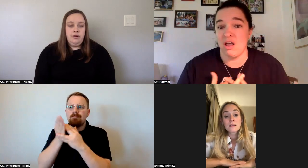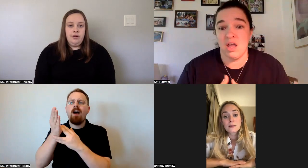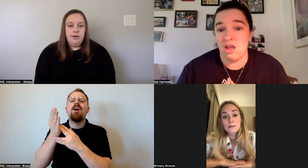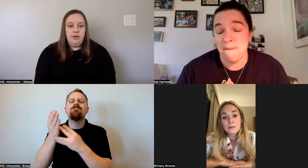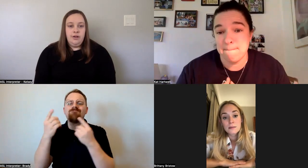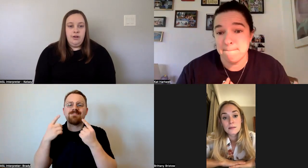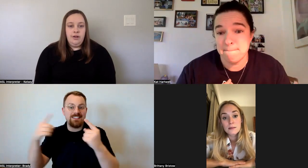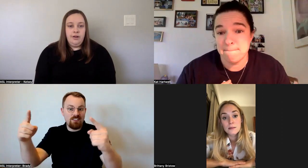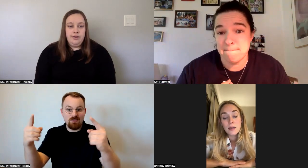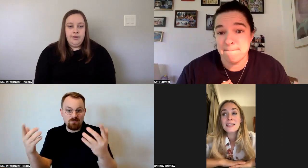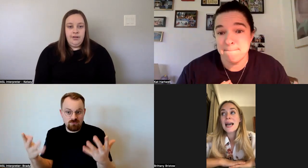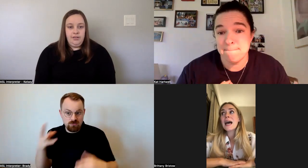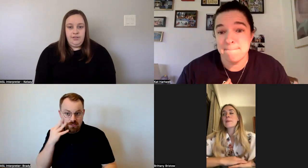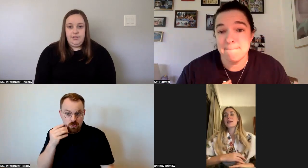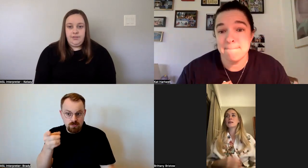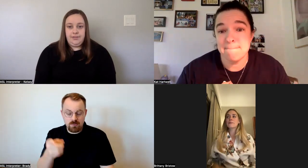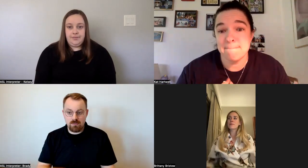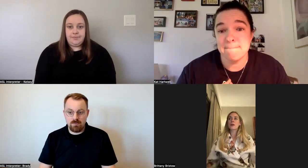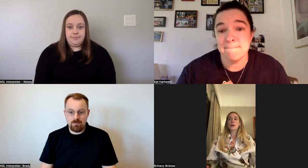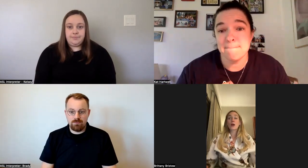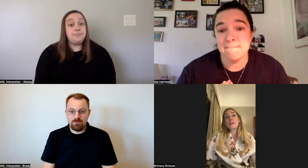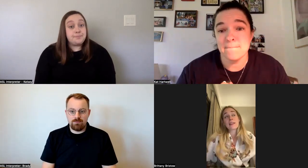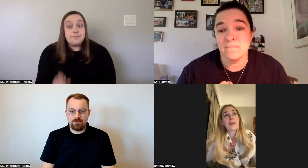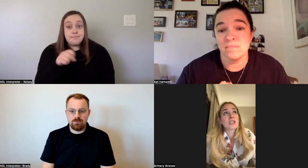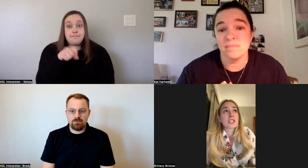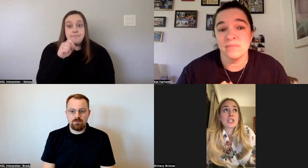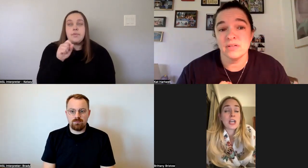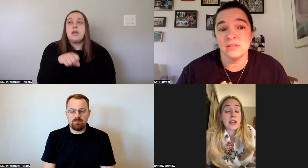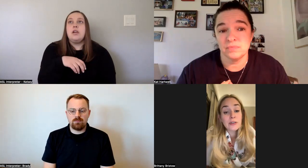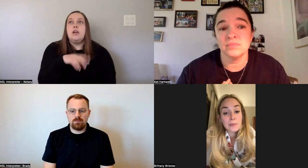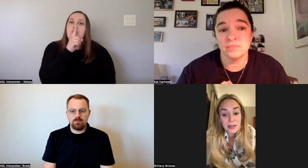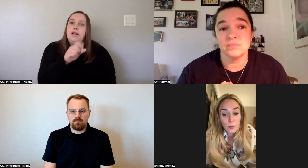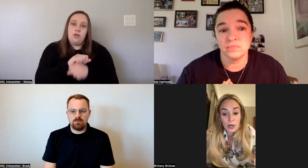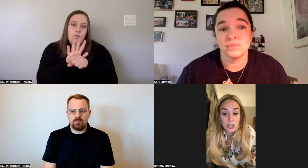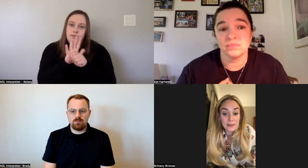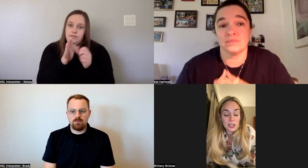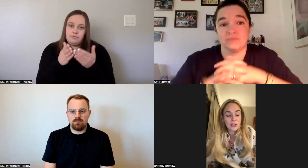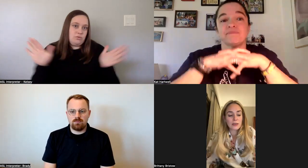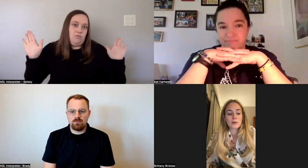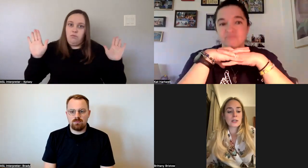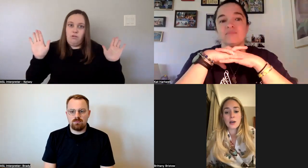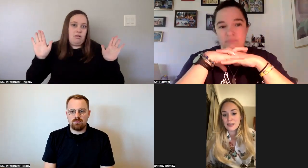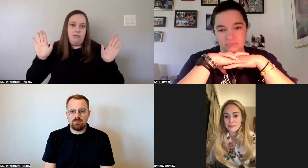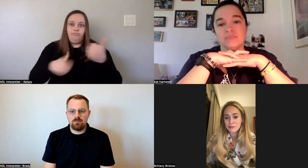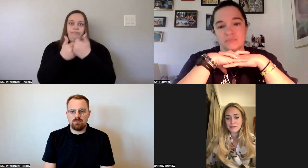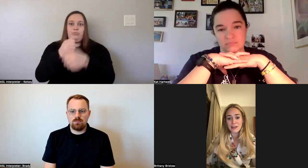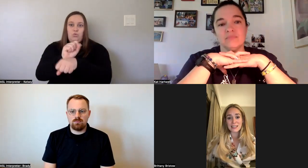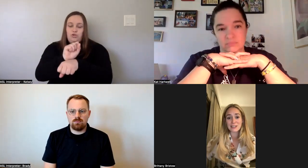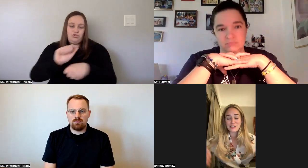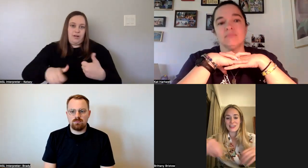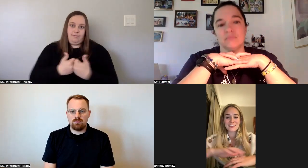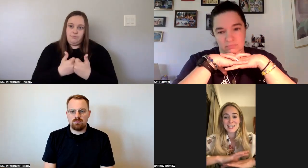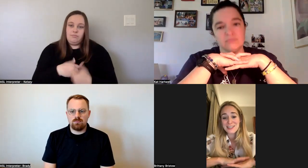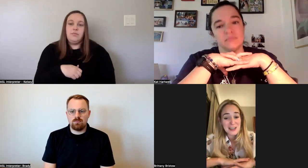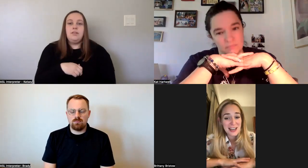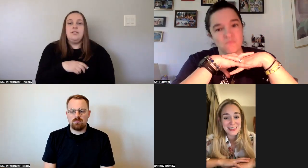together? Yeah, I mean, COVID, I think just in general made work challenging. There were a lot of funny